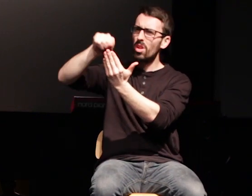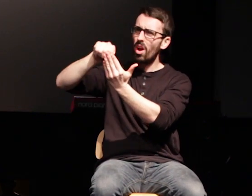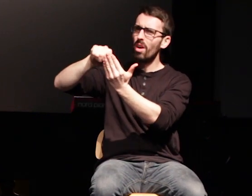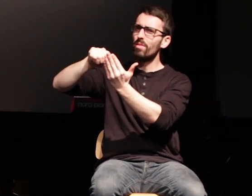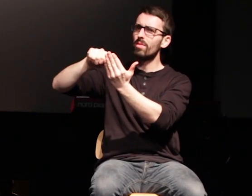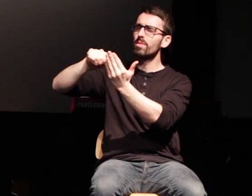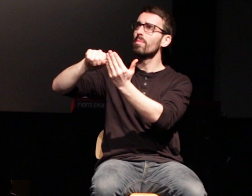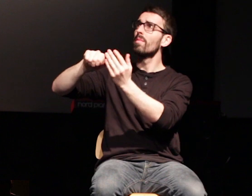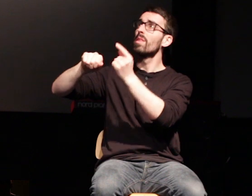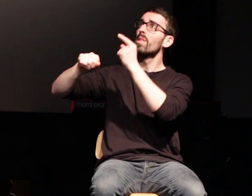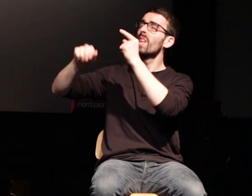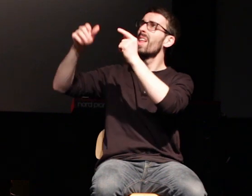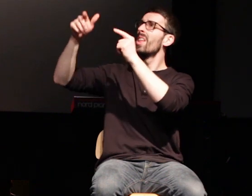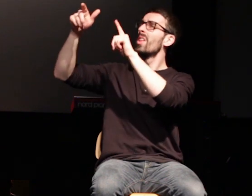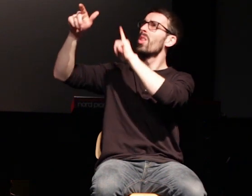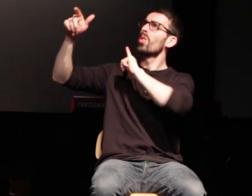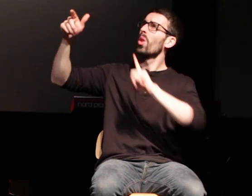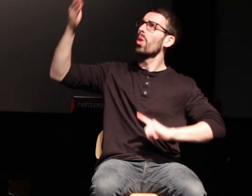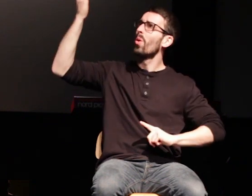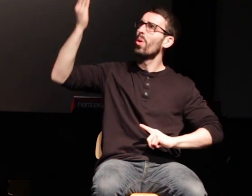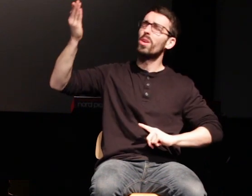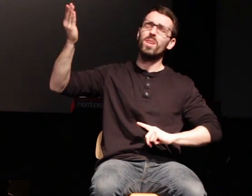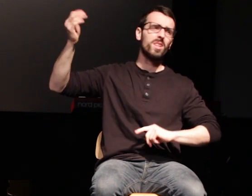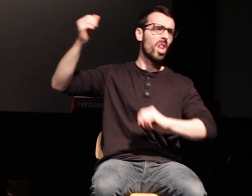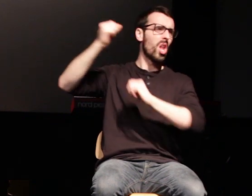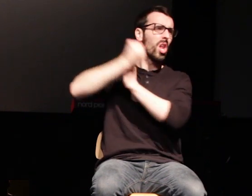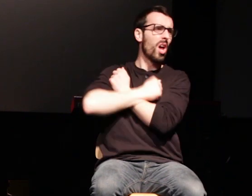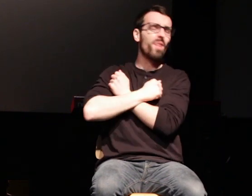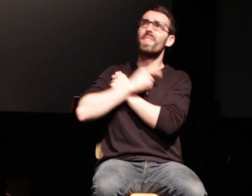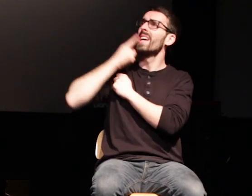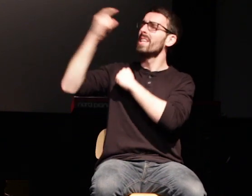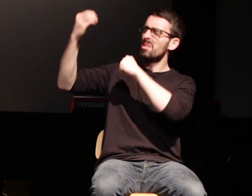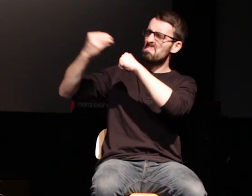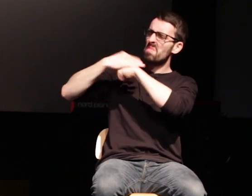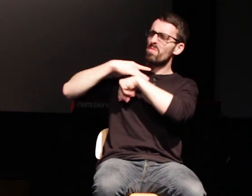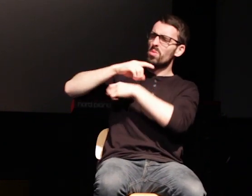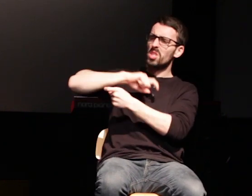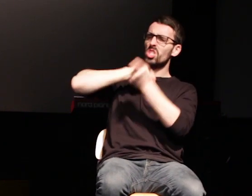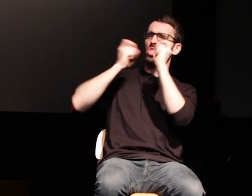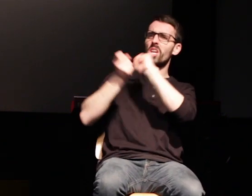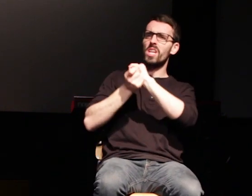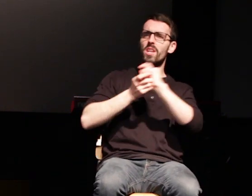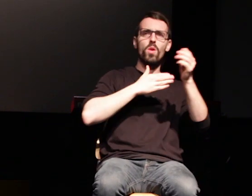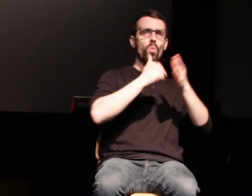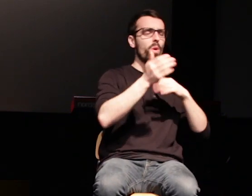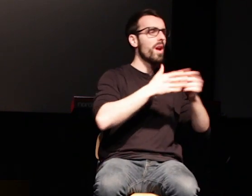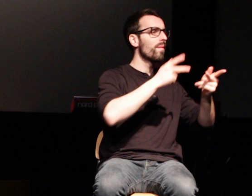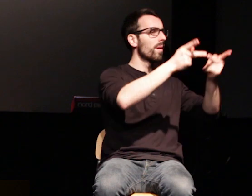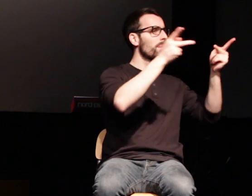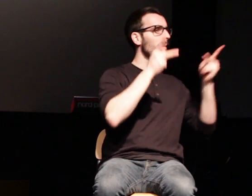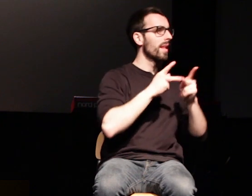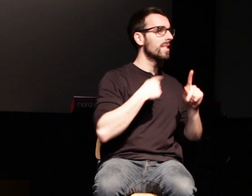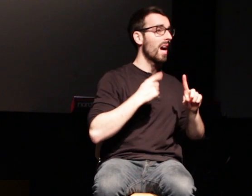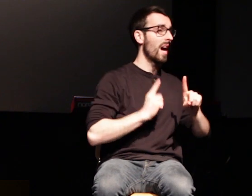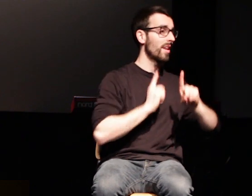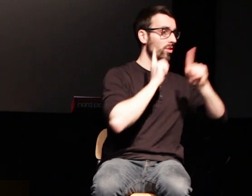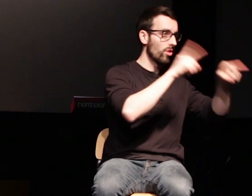me has changed everything. Therefore, I'm just gonna go out and wherever I can go, I'm just gonna